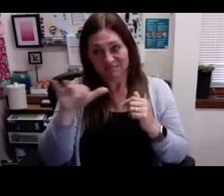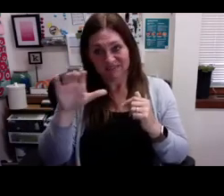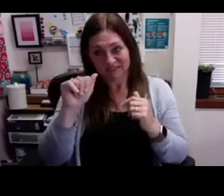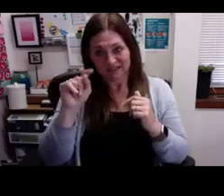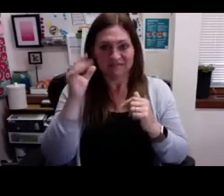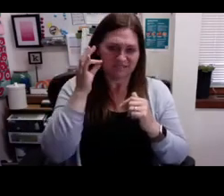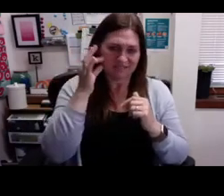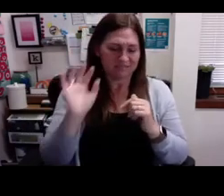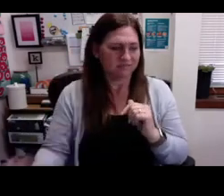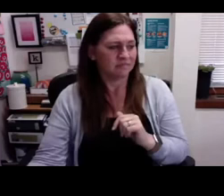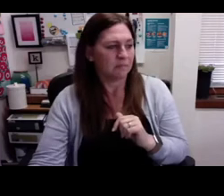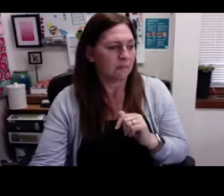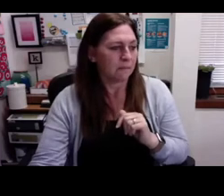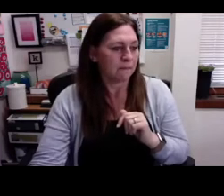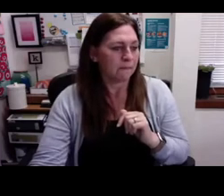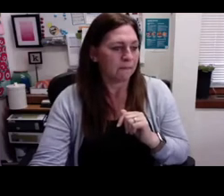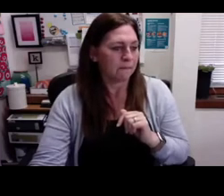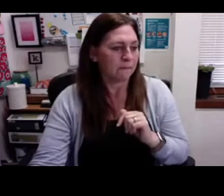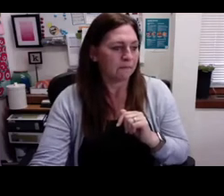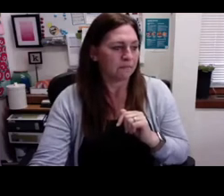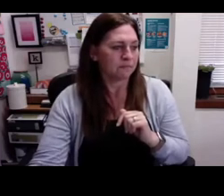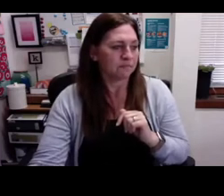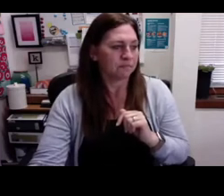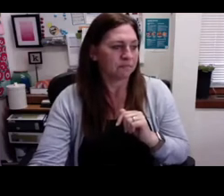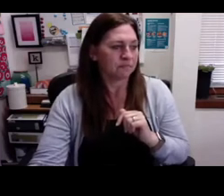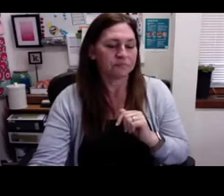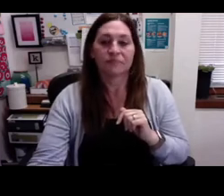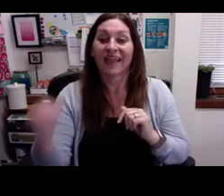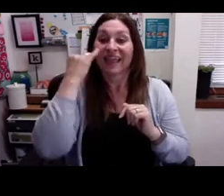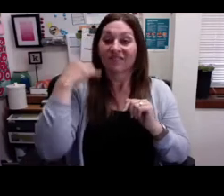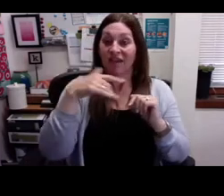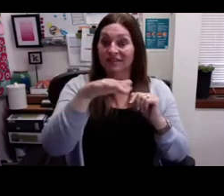shape, or you could finger spell it, or you could use the sign.